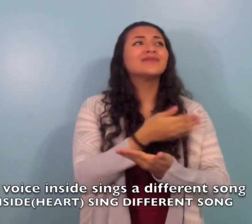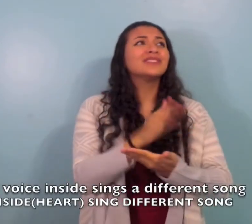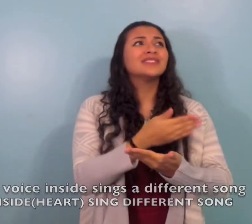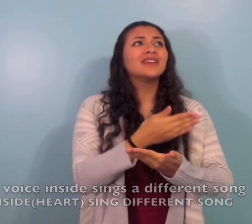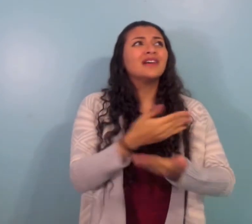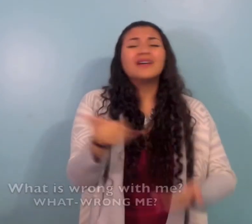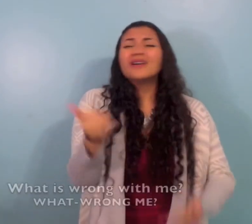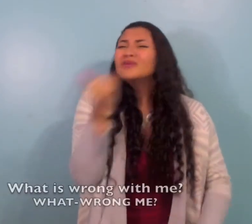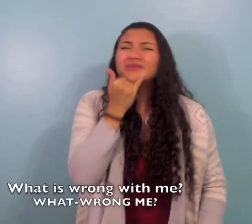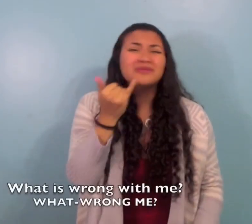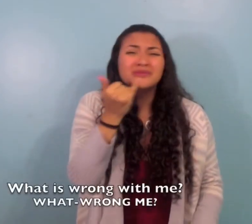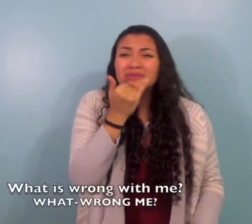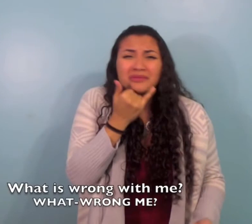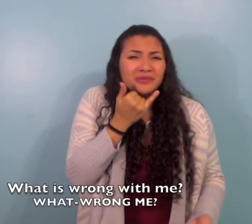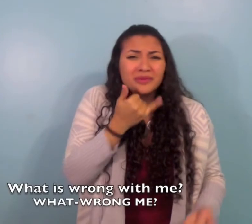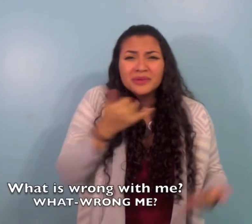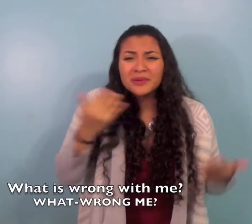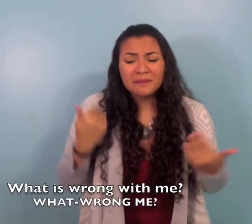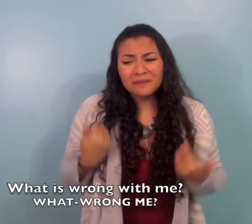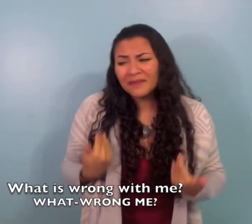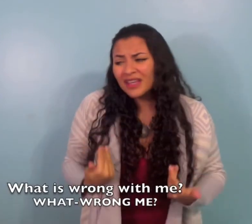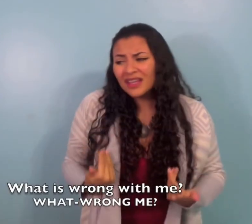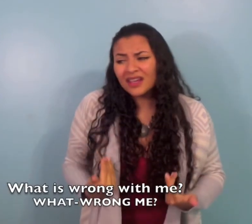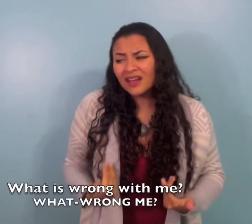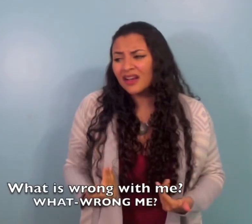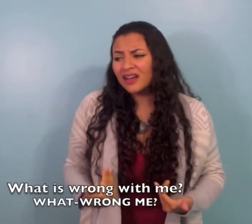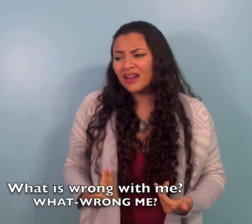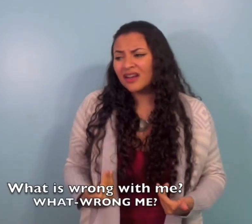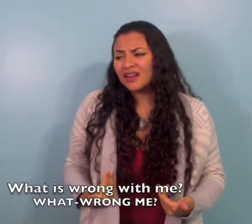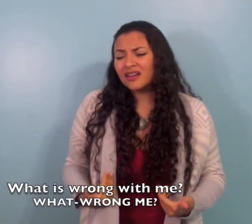different song. What is wrong with me?